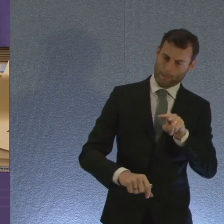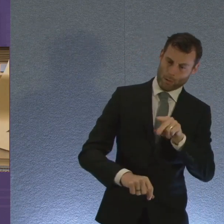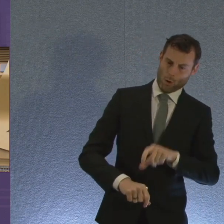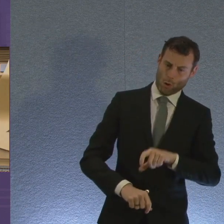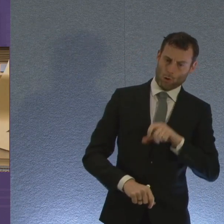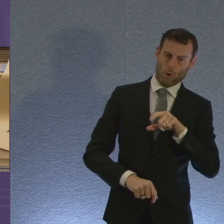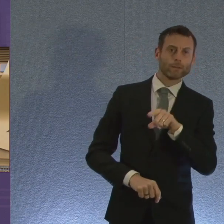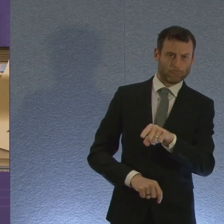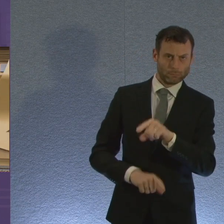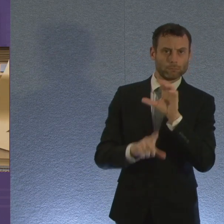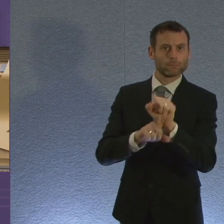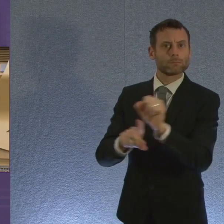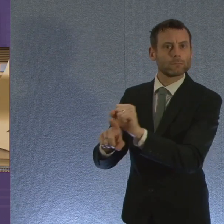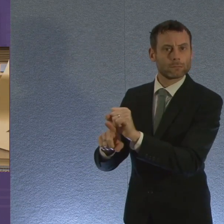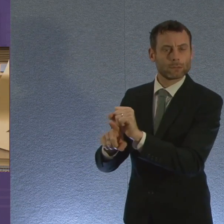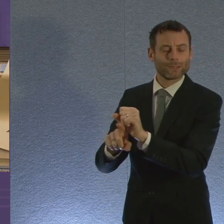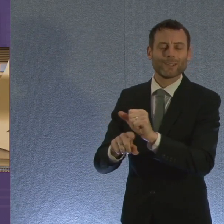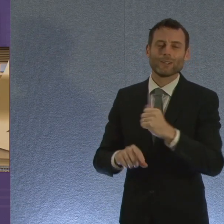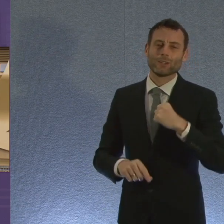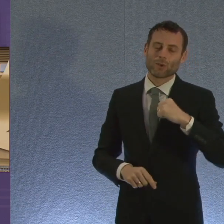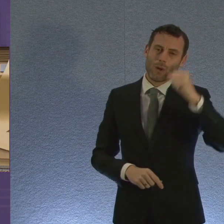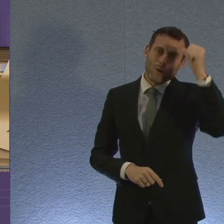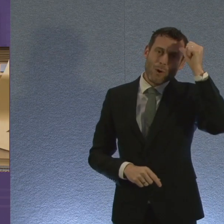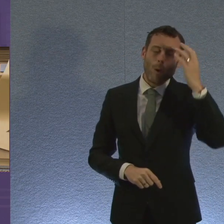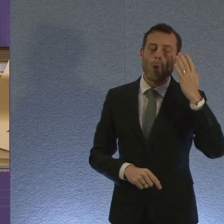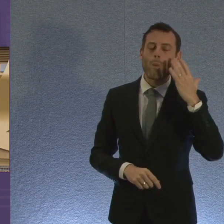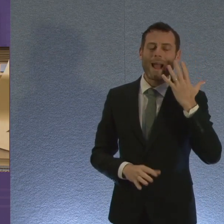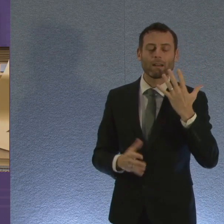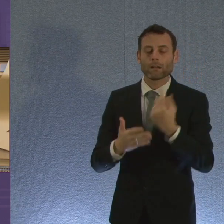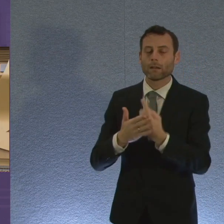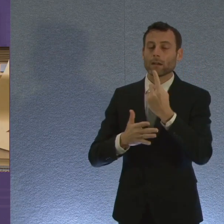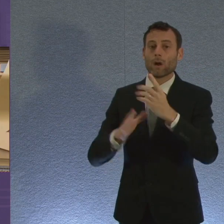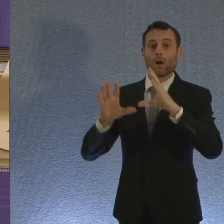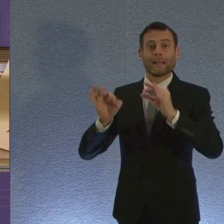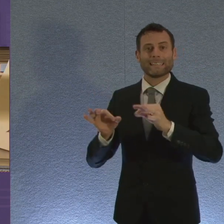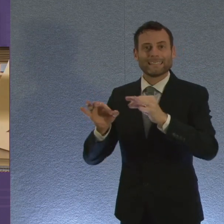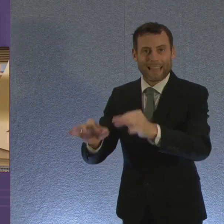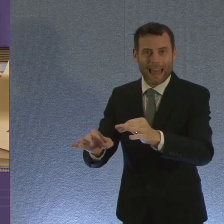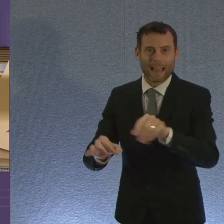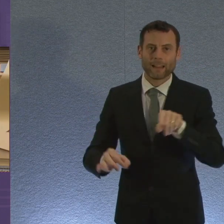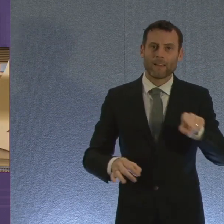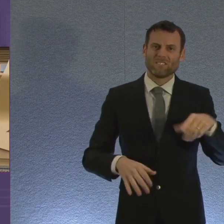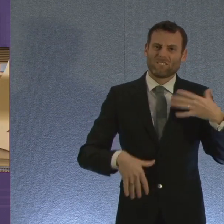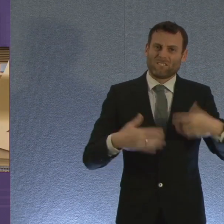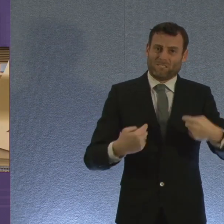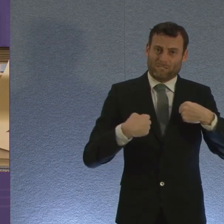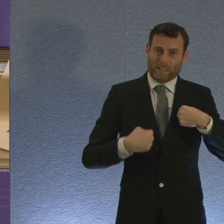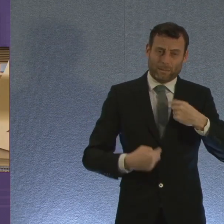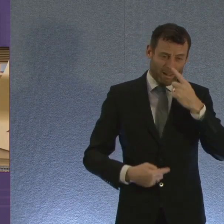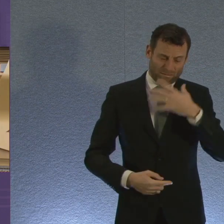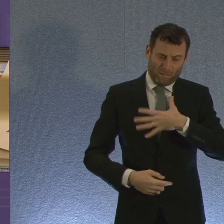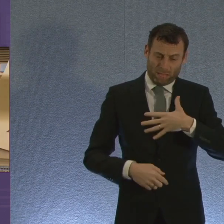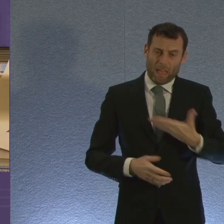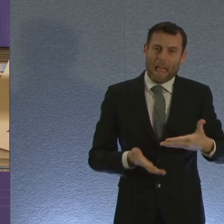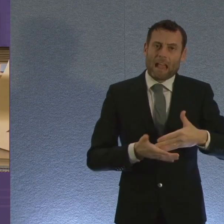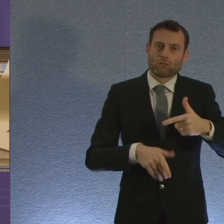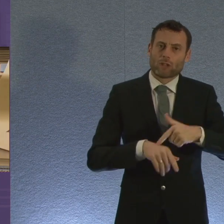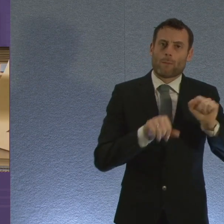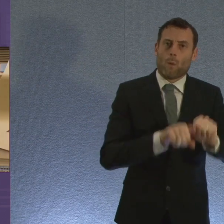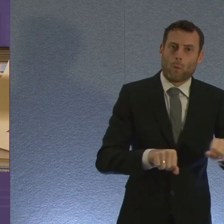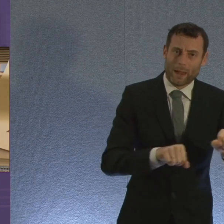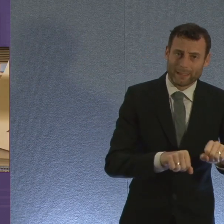significant distress which delay and uncertainty causes for victims of crime. The impacts on people detained in custody and held in remand are also